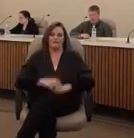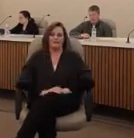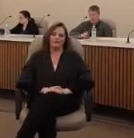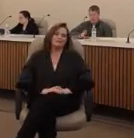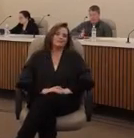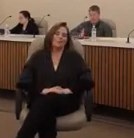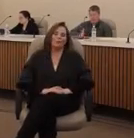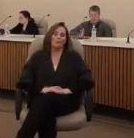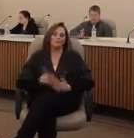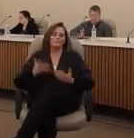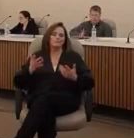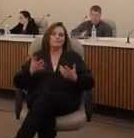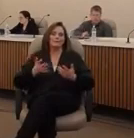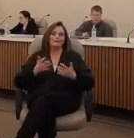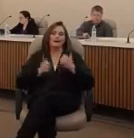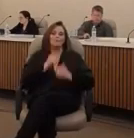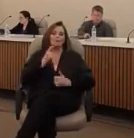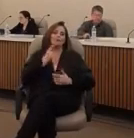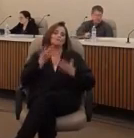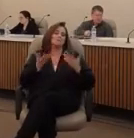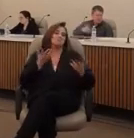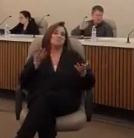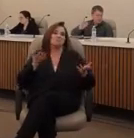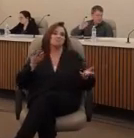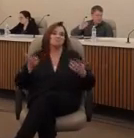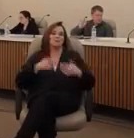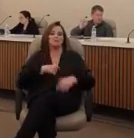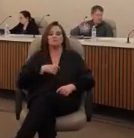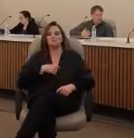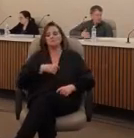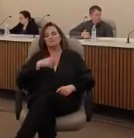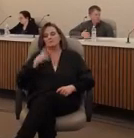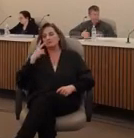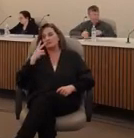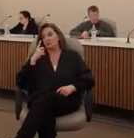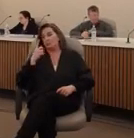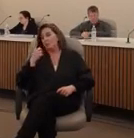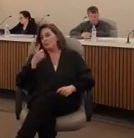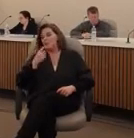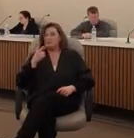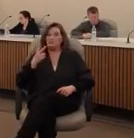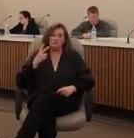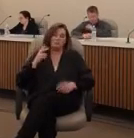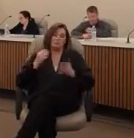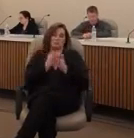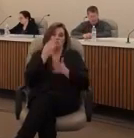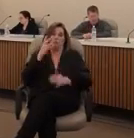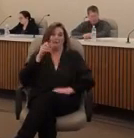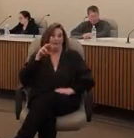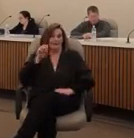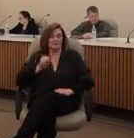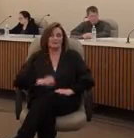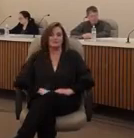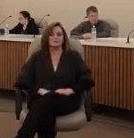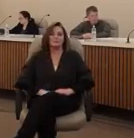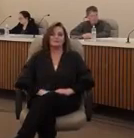at most, you could argue that you might see one or two cars. No, but okay, no, I'm Yep. sorry, yep. Explain No that.